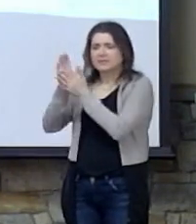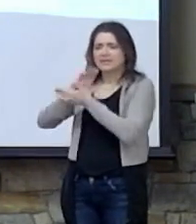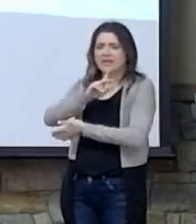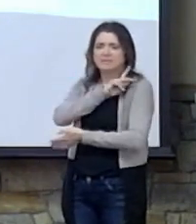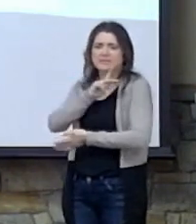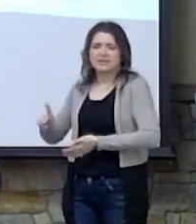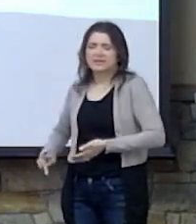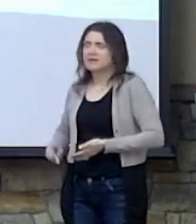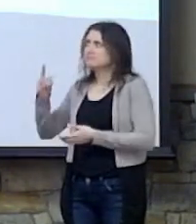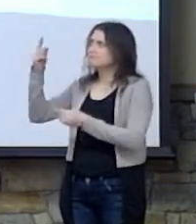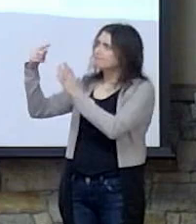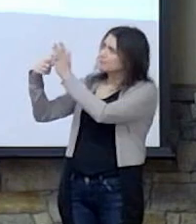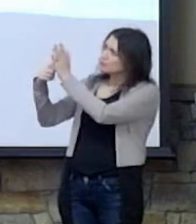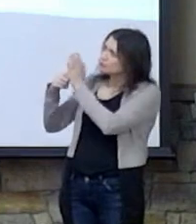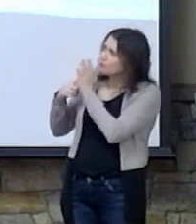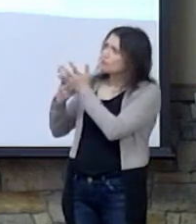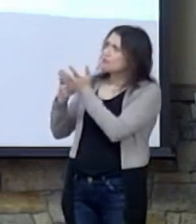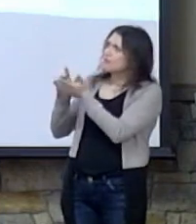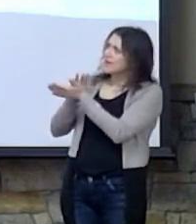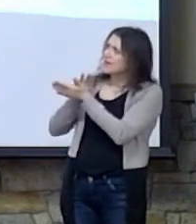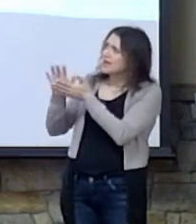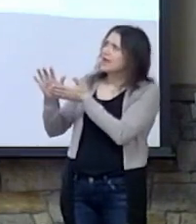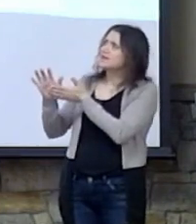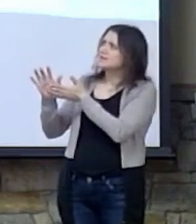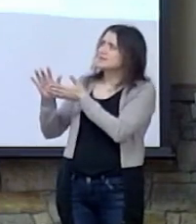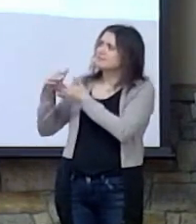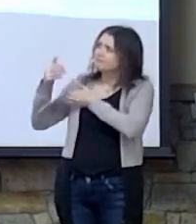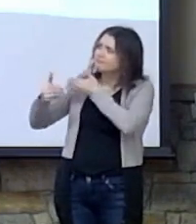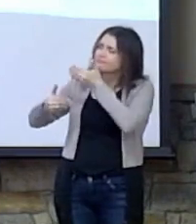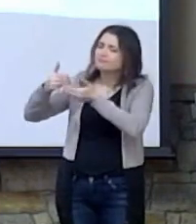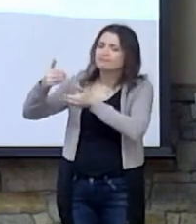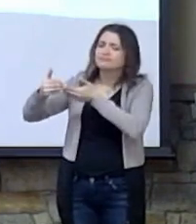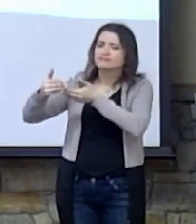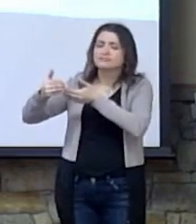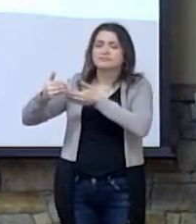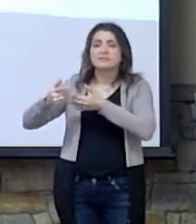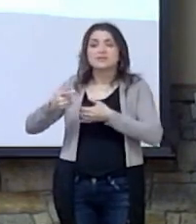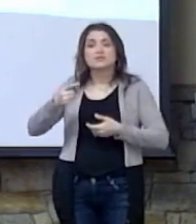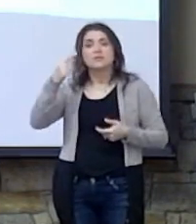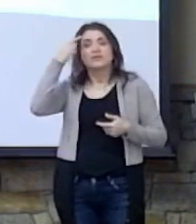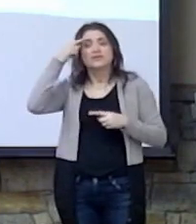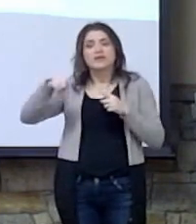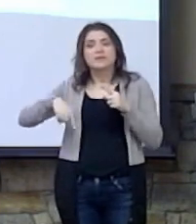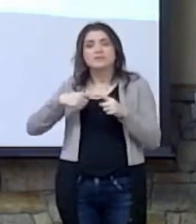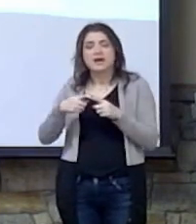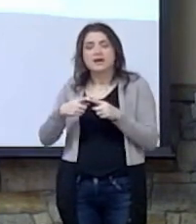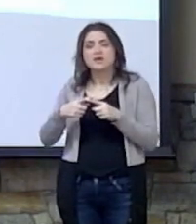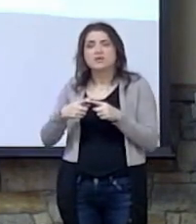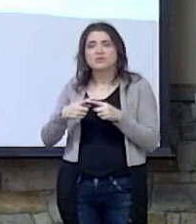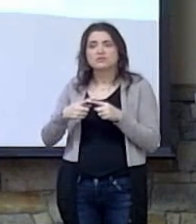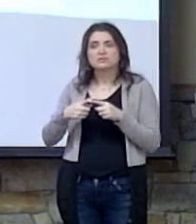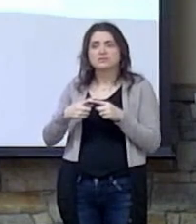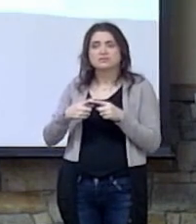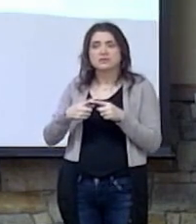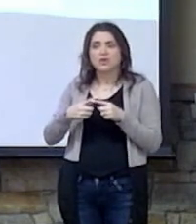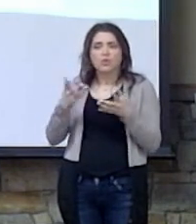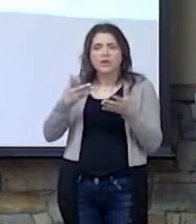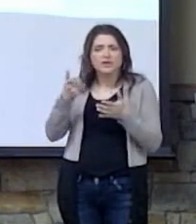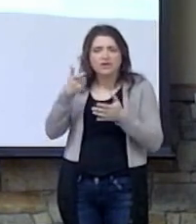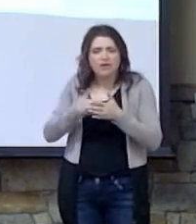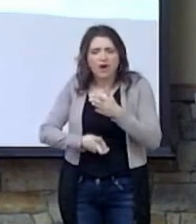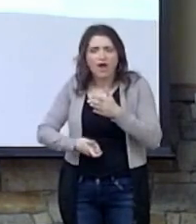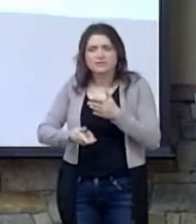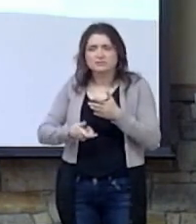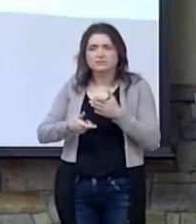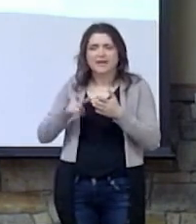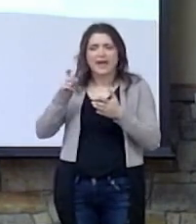kindness towards him. And then we think about the cost that his kindness came. It cost David something.